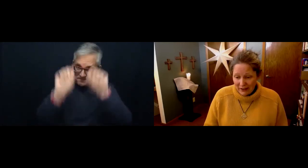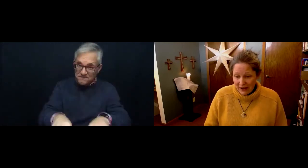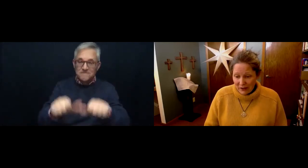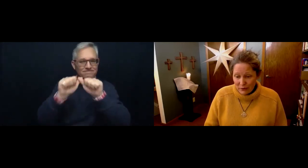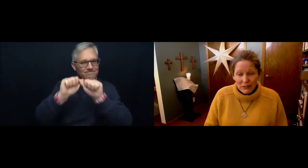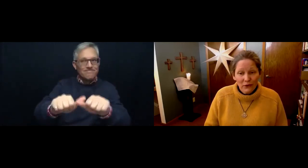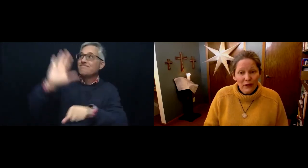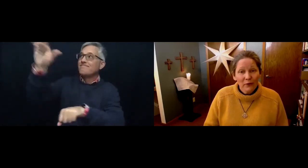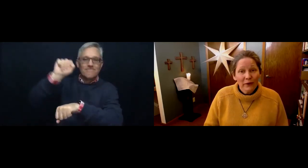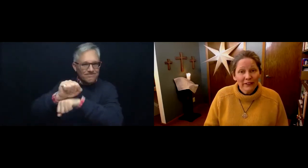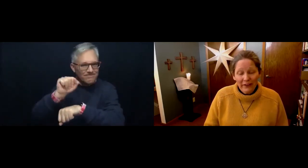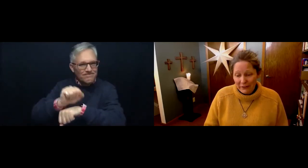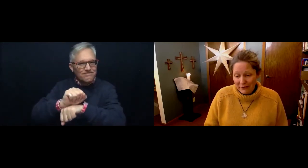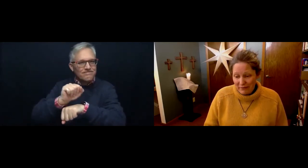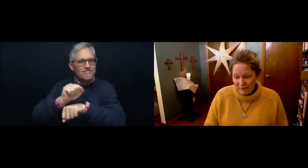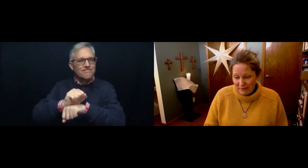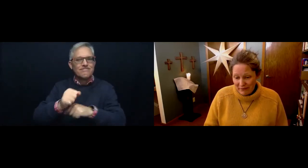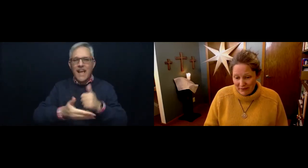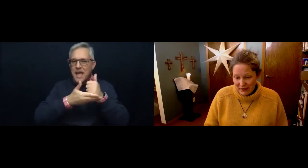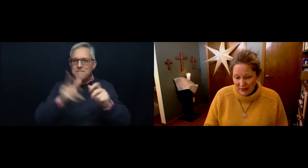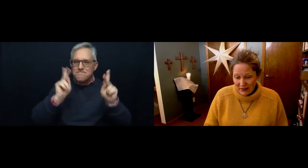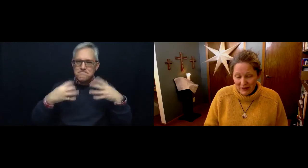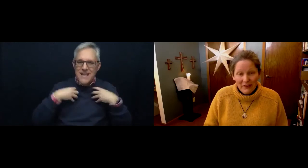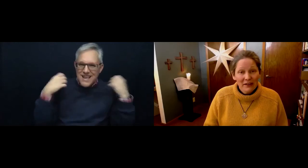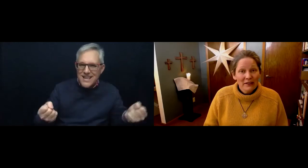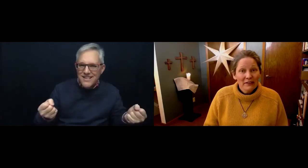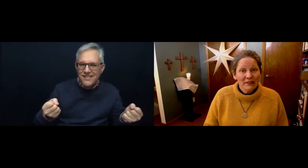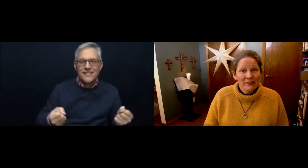healing and restoring one another,